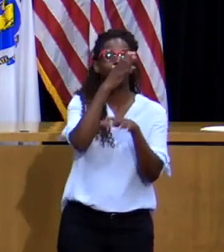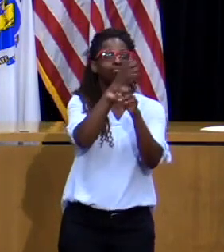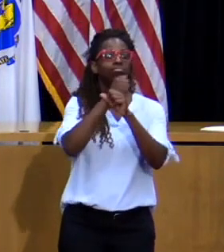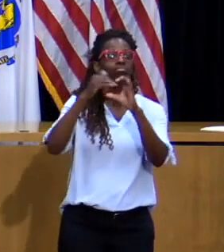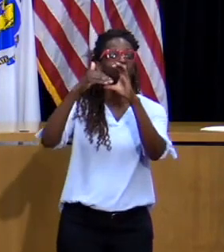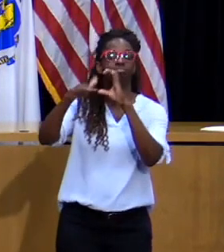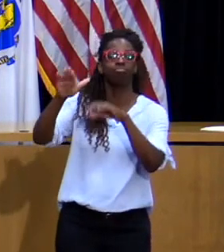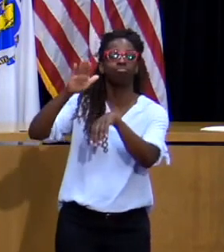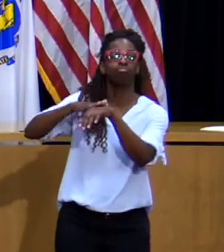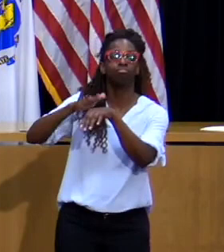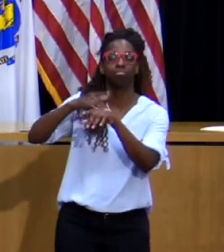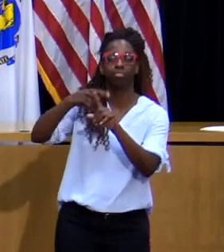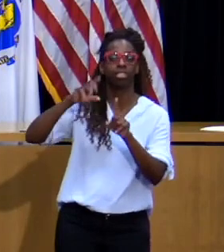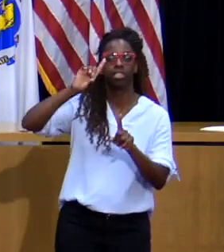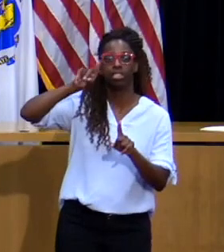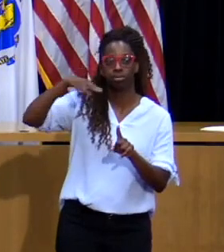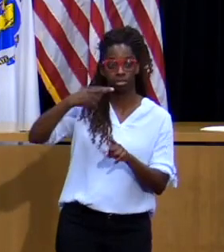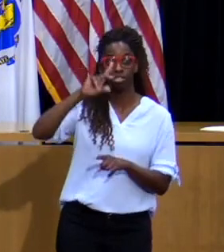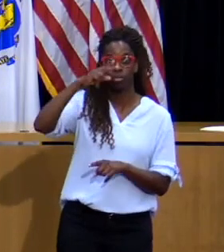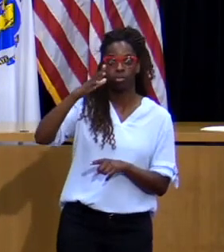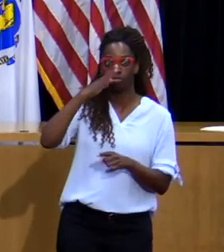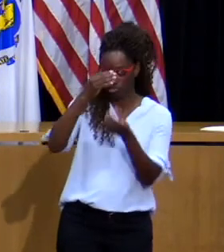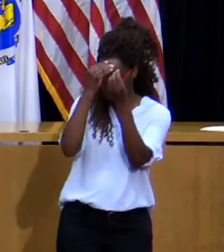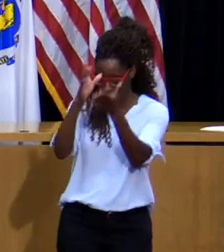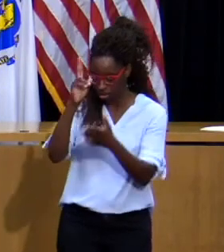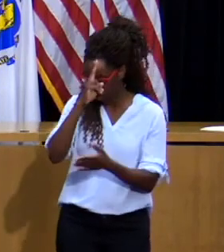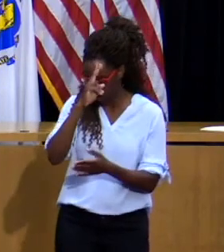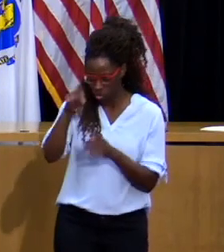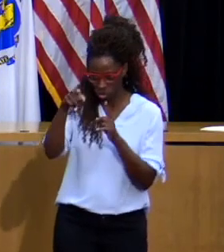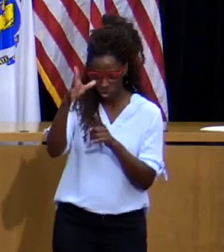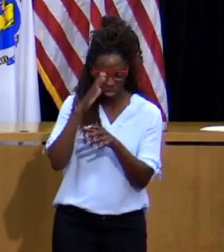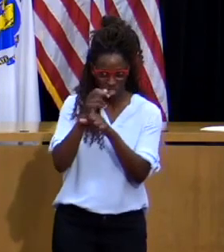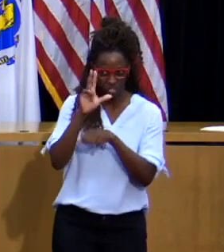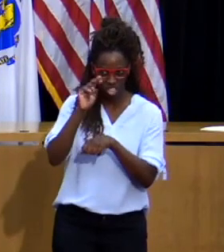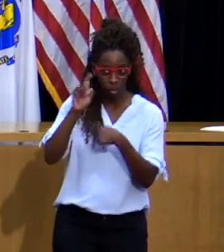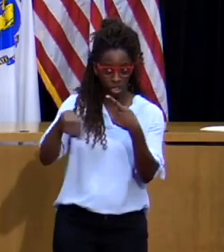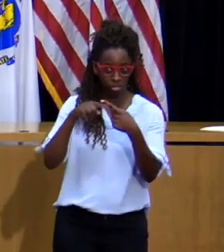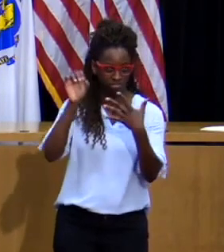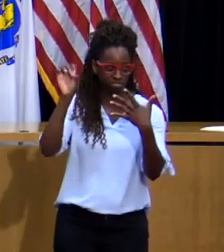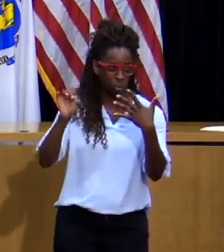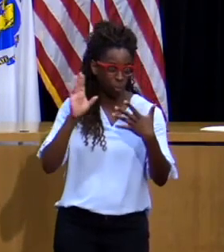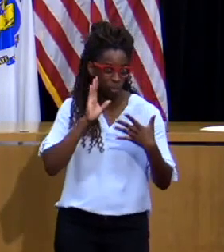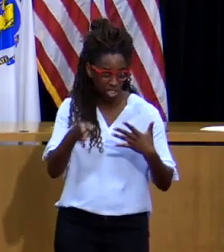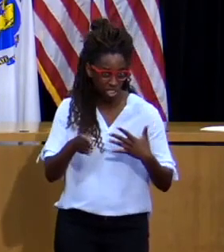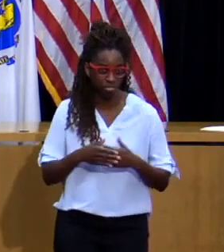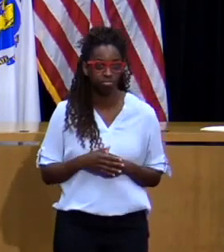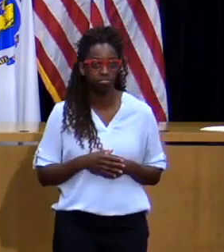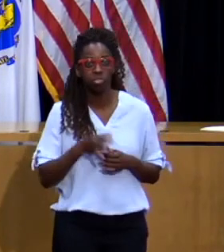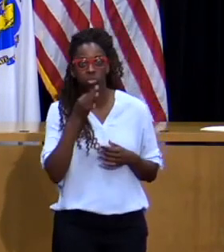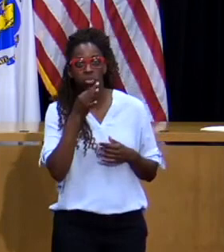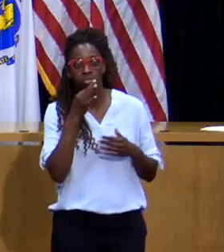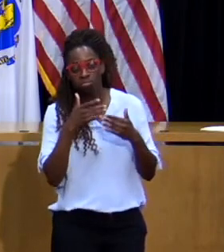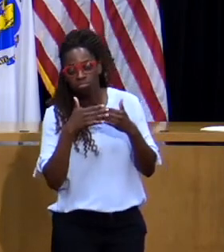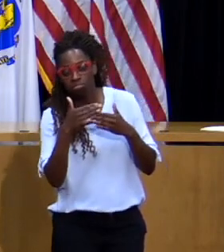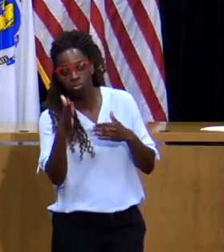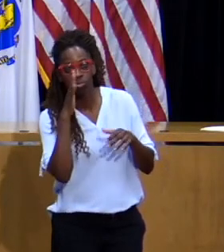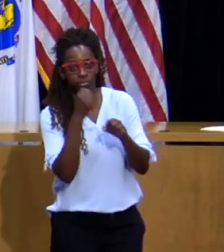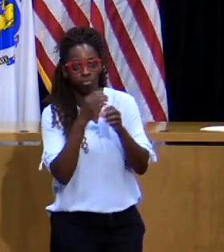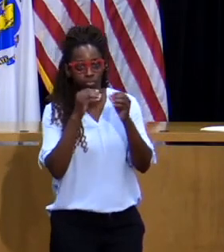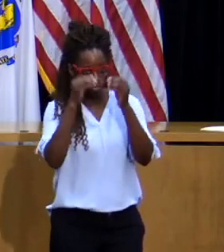Health today, and additional notifications and outreach obviously are forthcoming as we receive more information from our federal